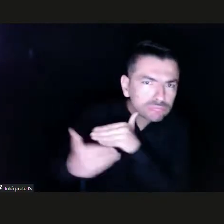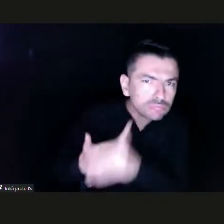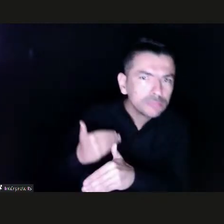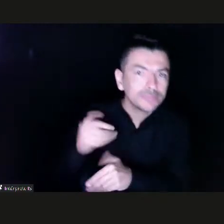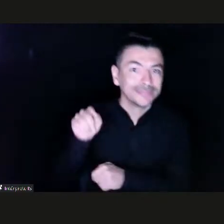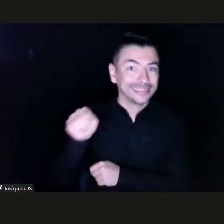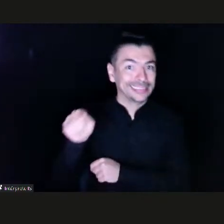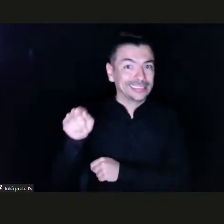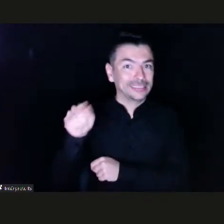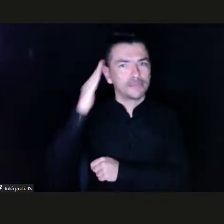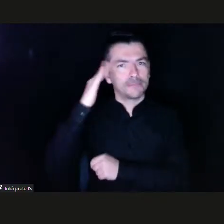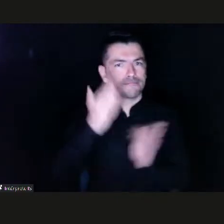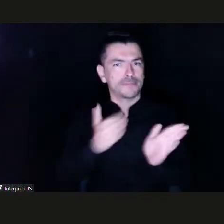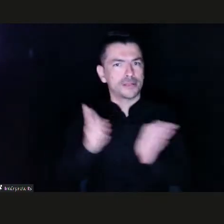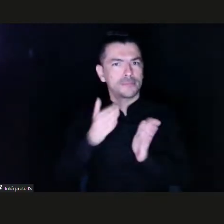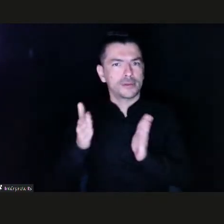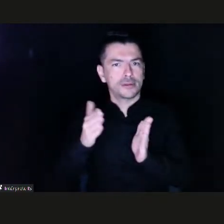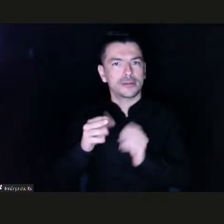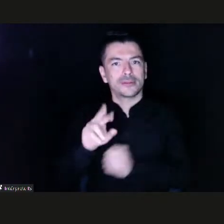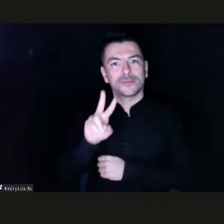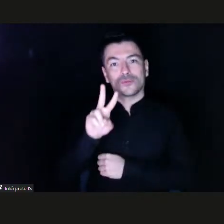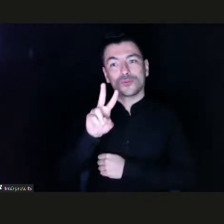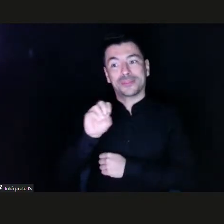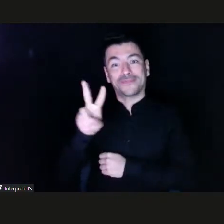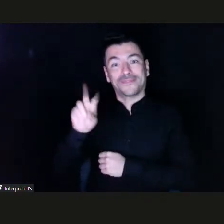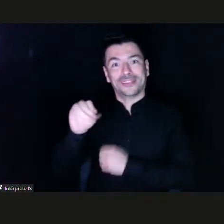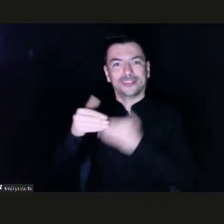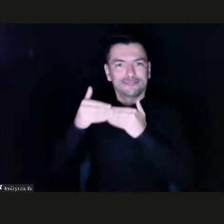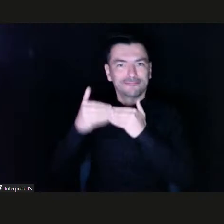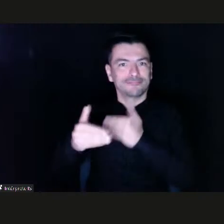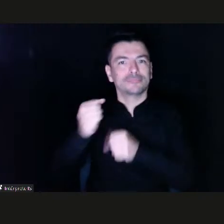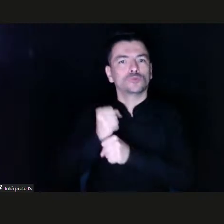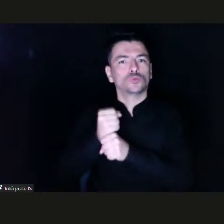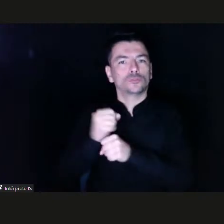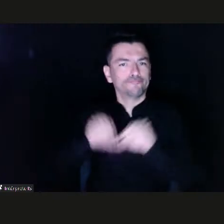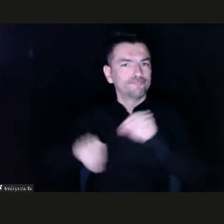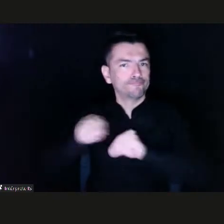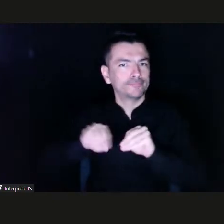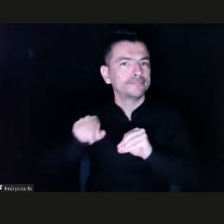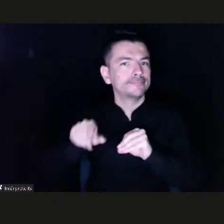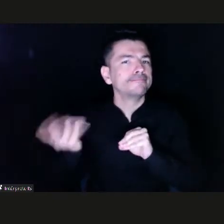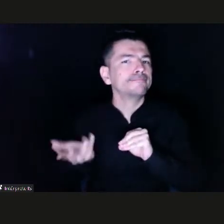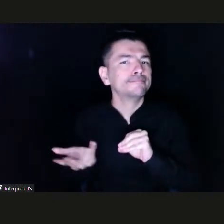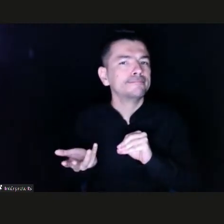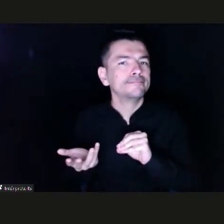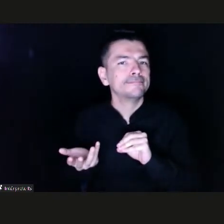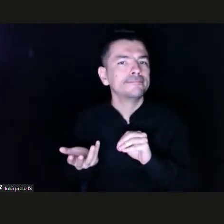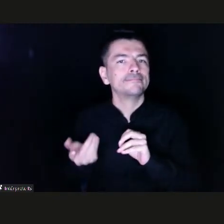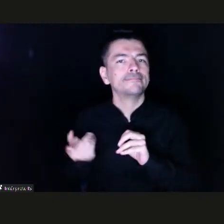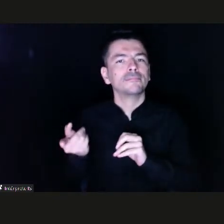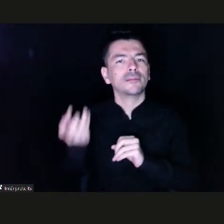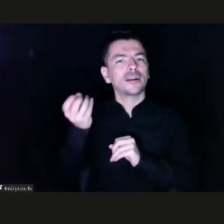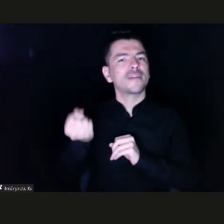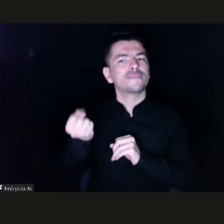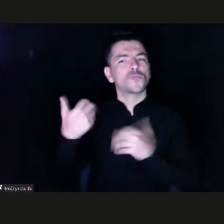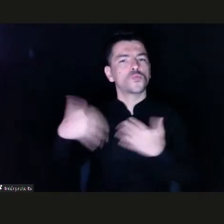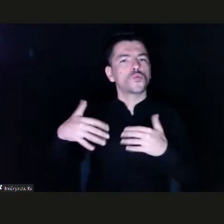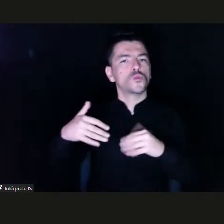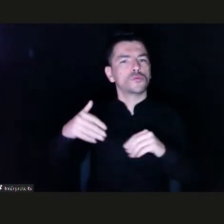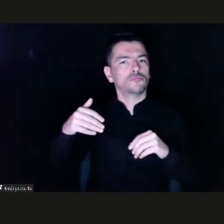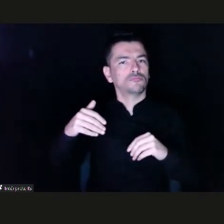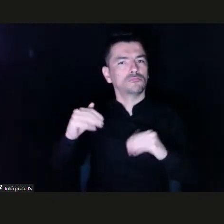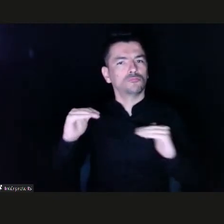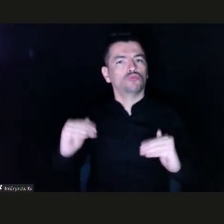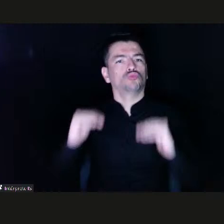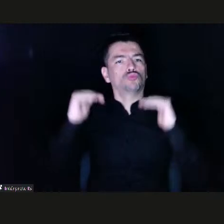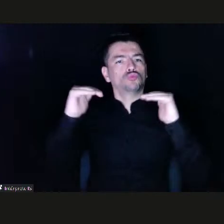Modern Middle East, he started his professional career as advisor on development policy and international security questions